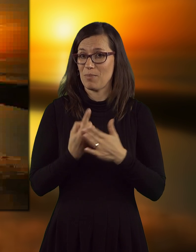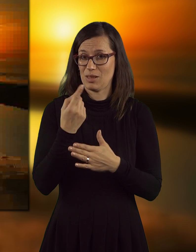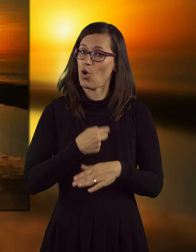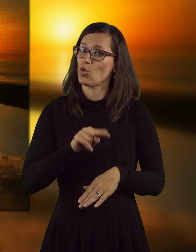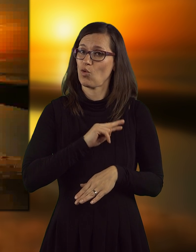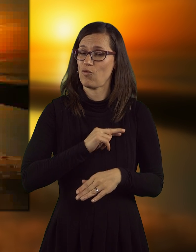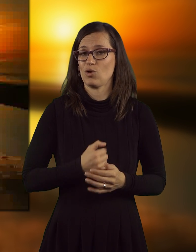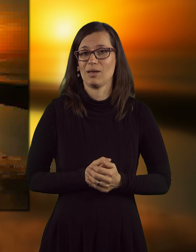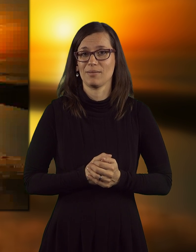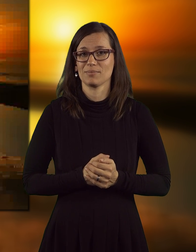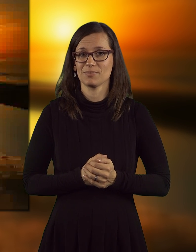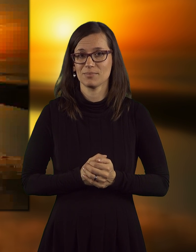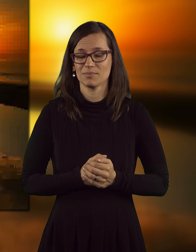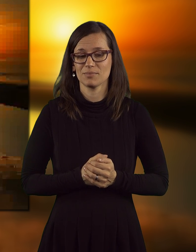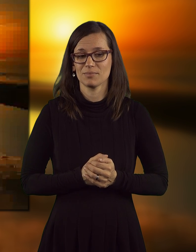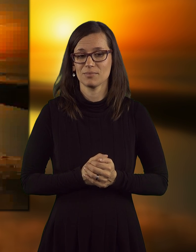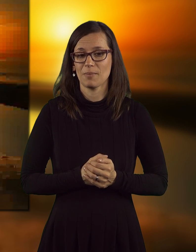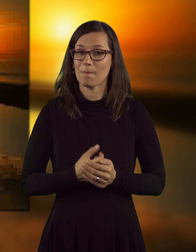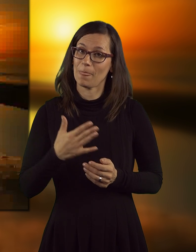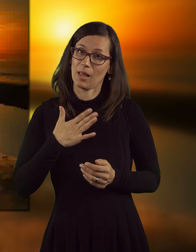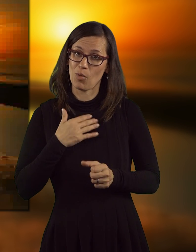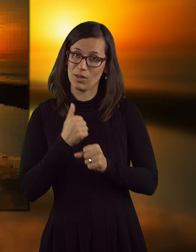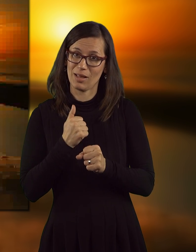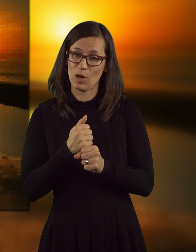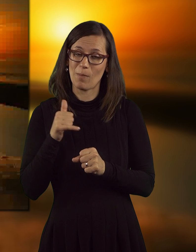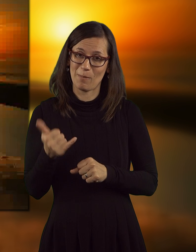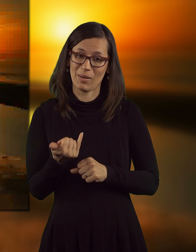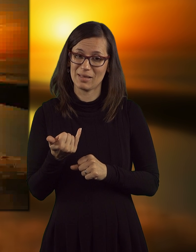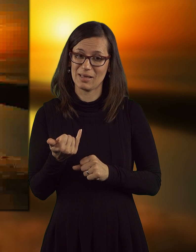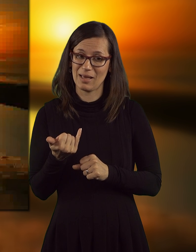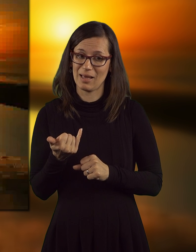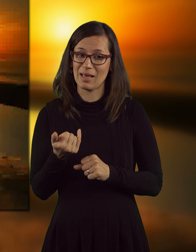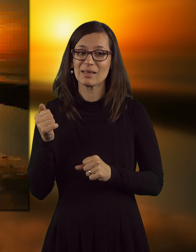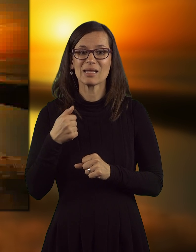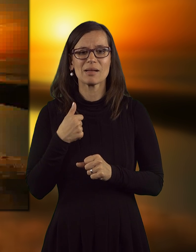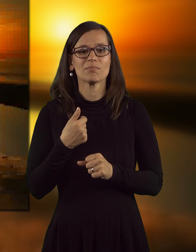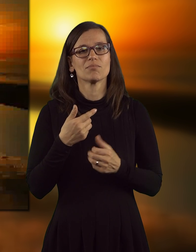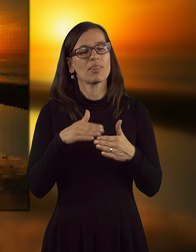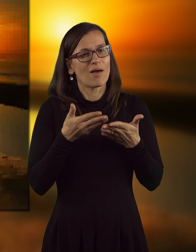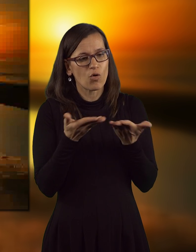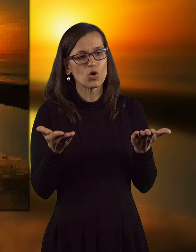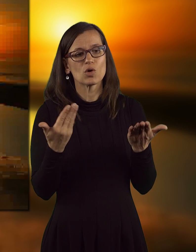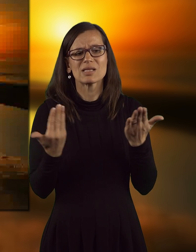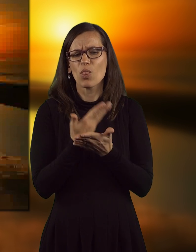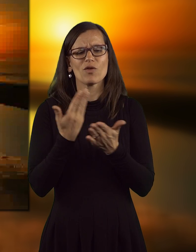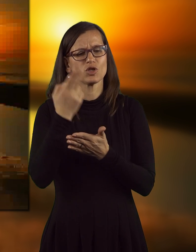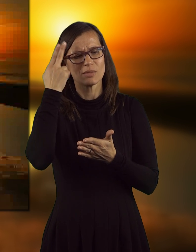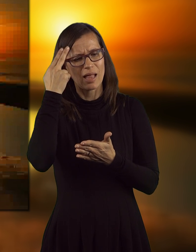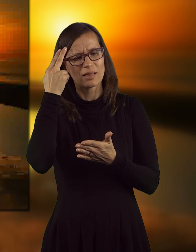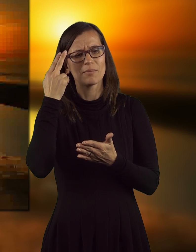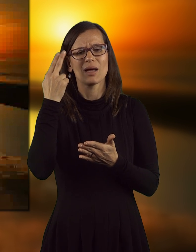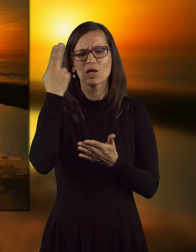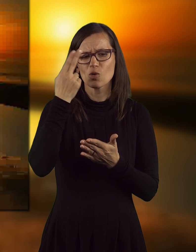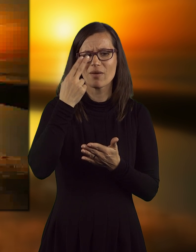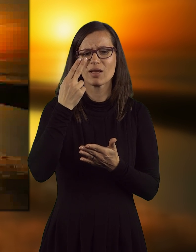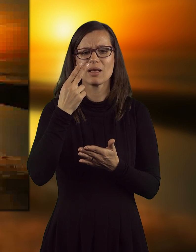that they're willing to be responsible. And my part is to be available to them, to offer the latest skills